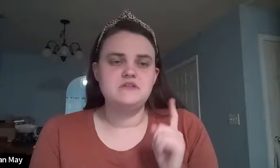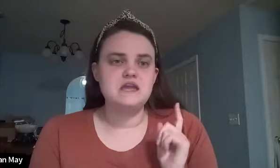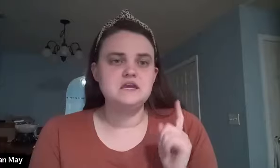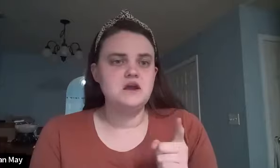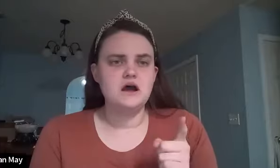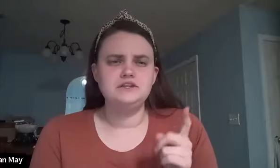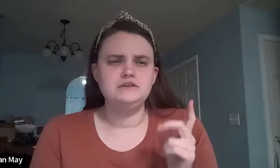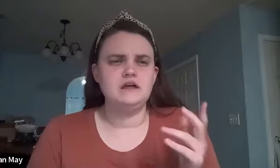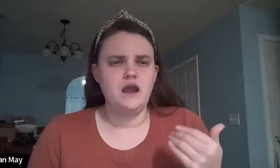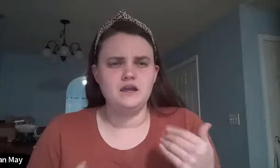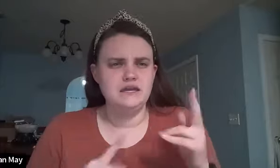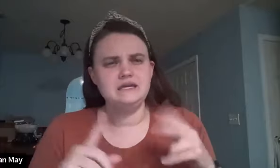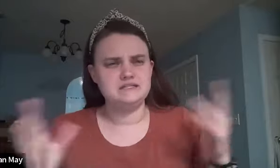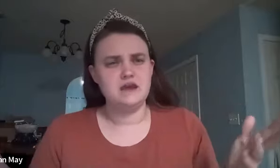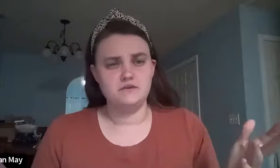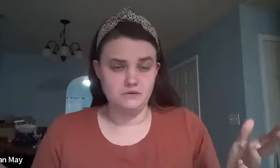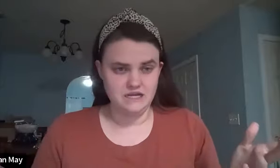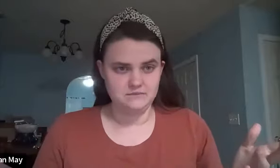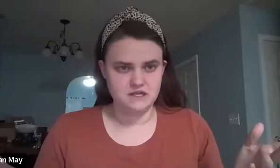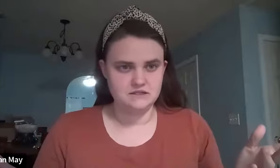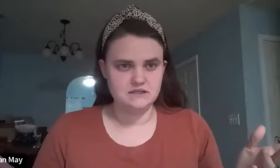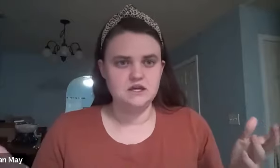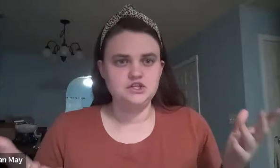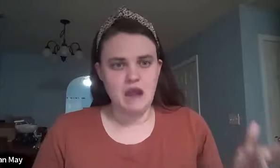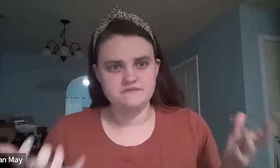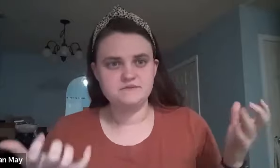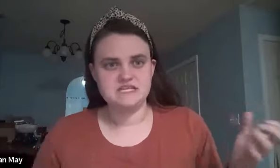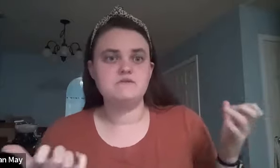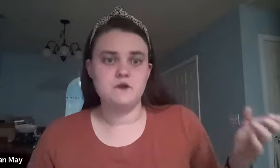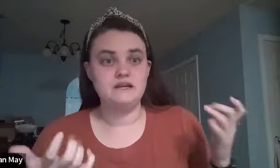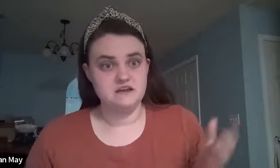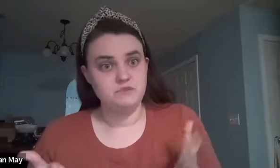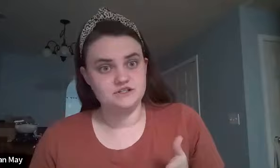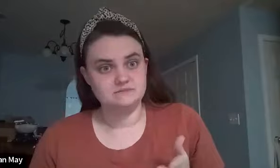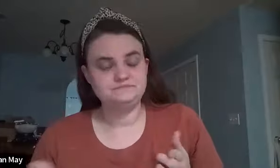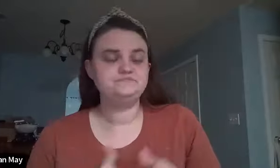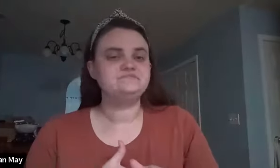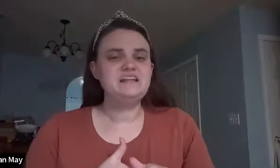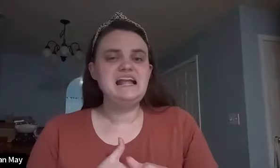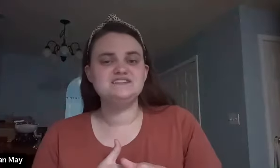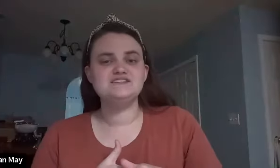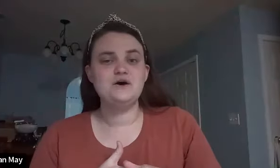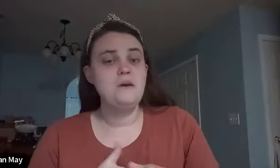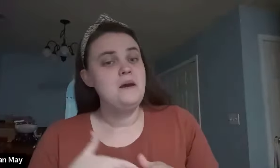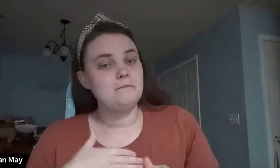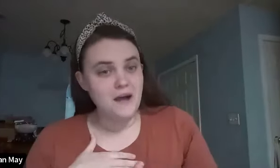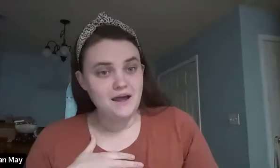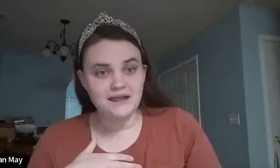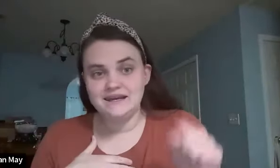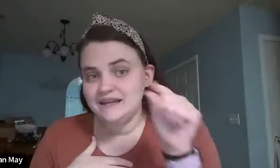they can't assign their own name signs. You have to receive it from a deaf person. And so mine